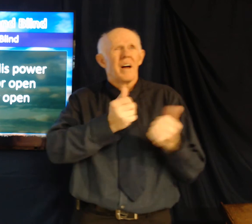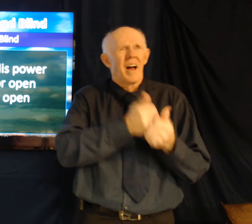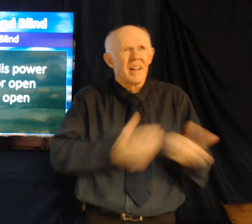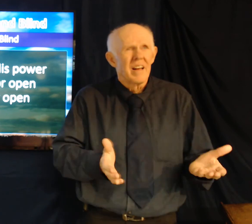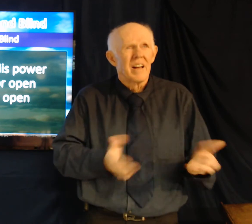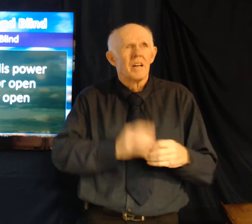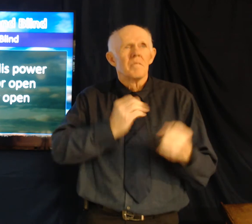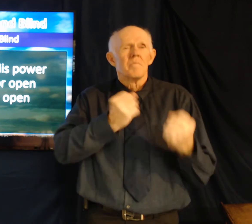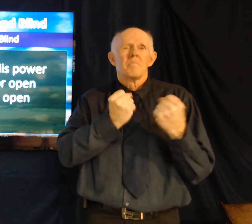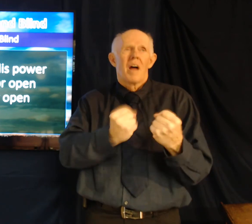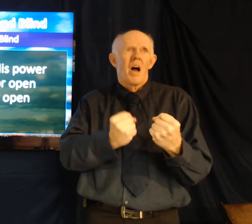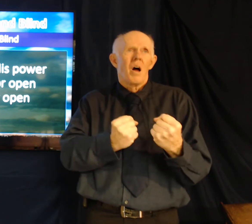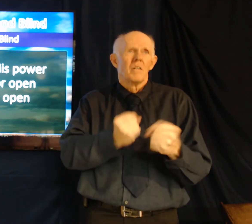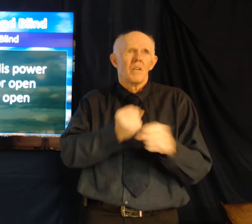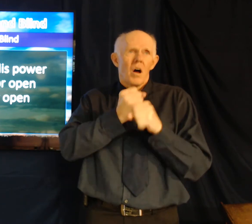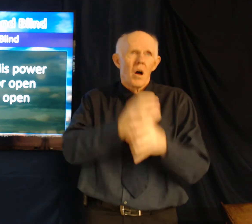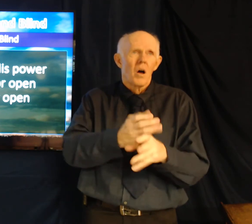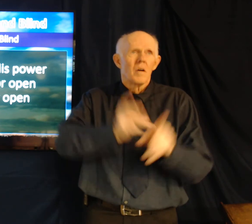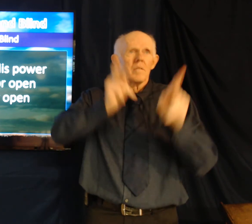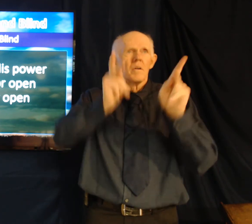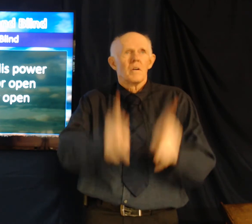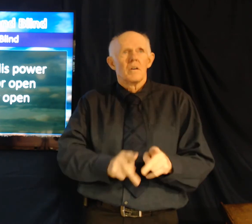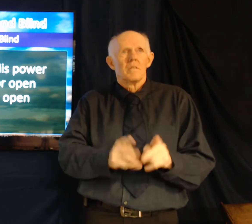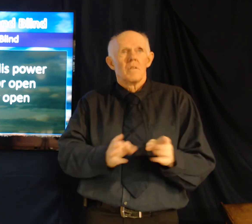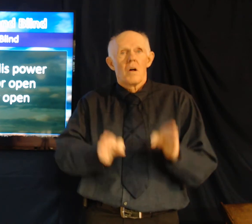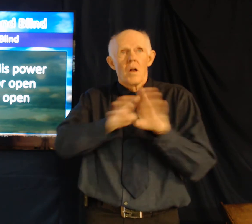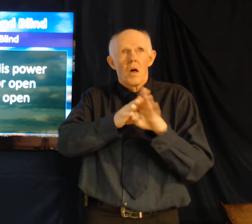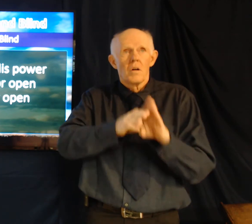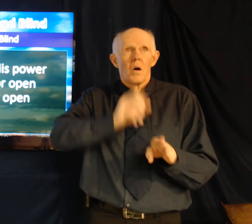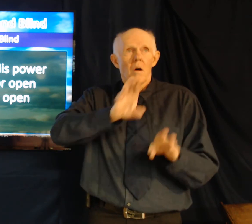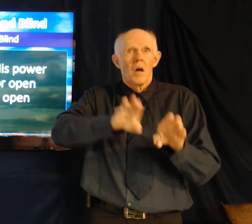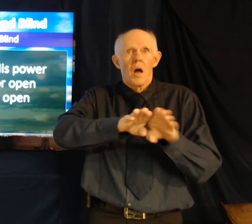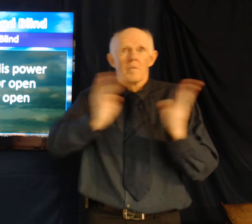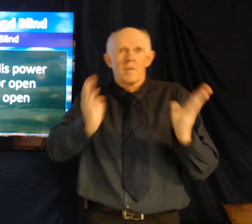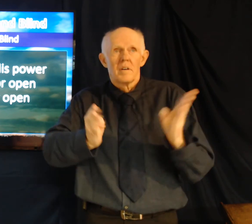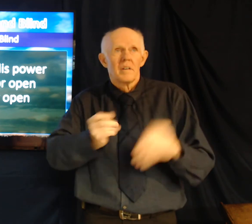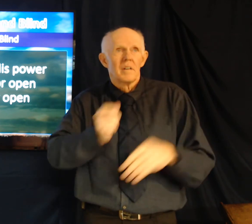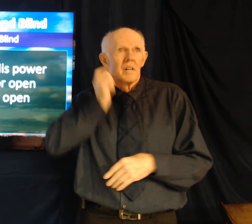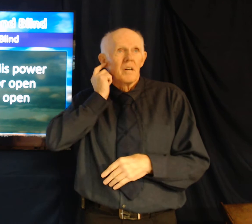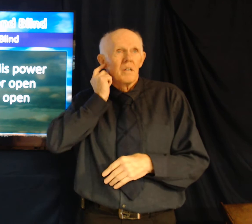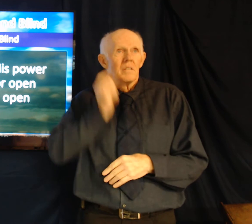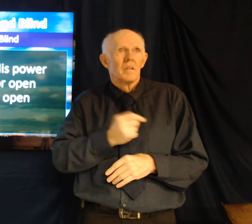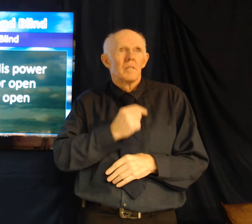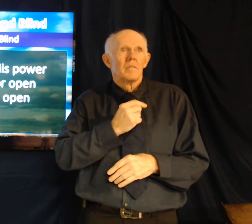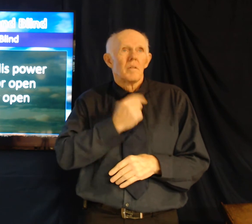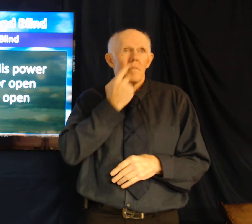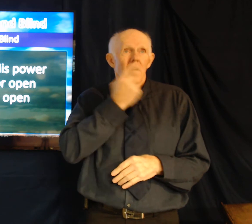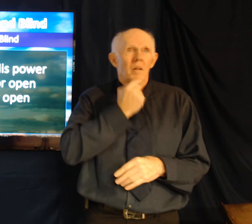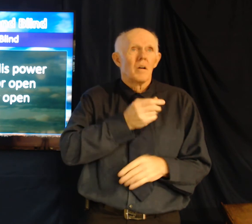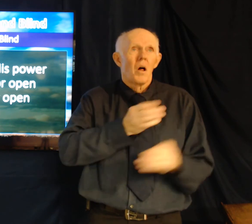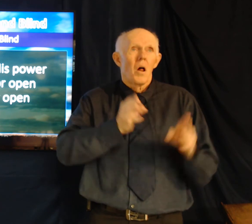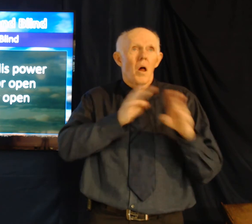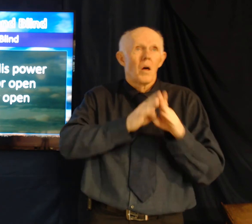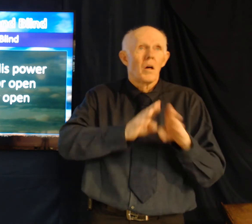God can do anything in his power to cause a person to close or to